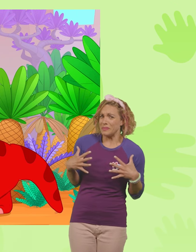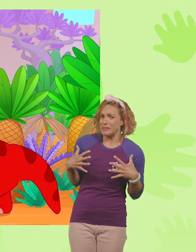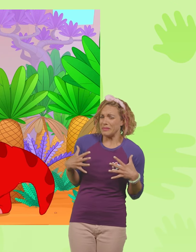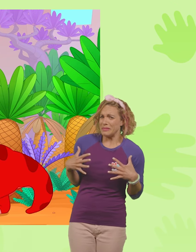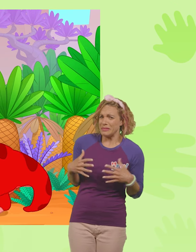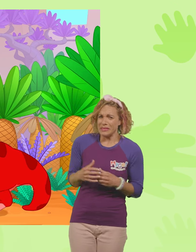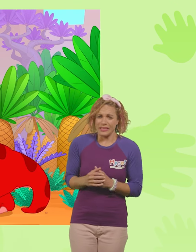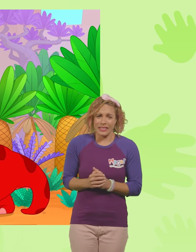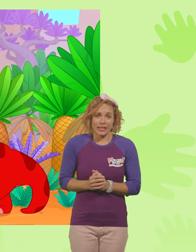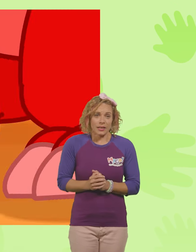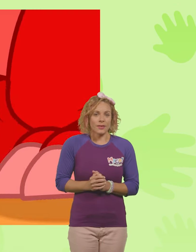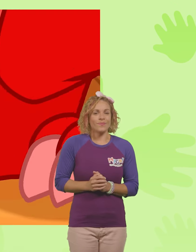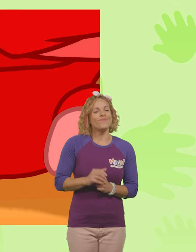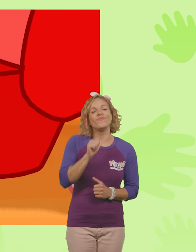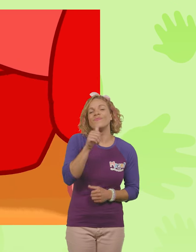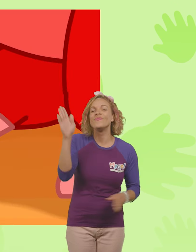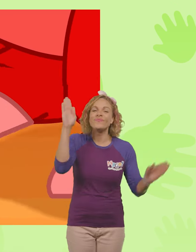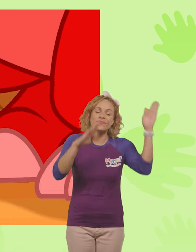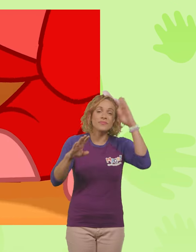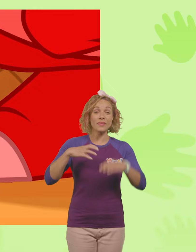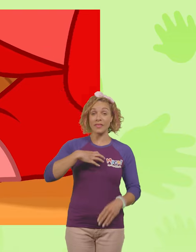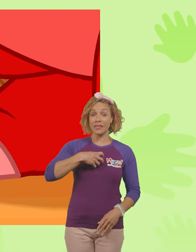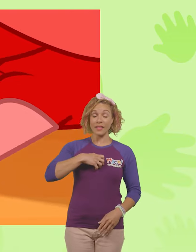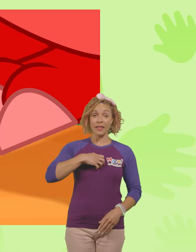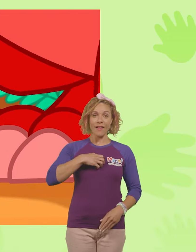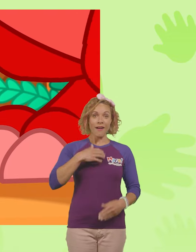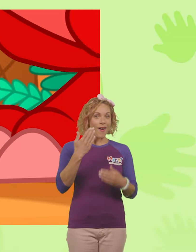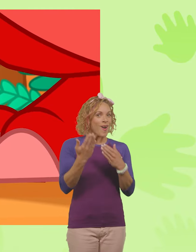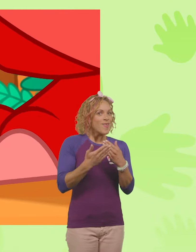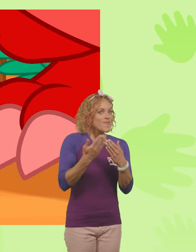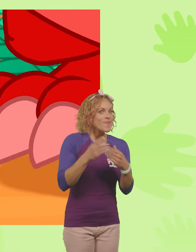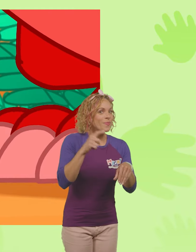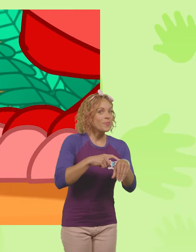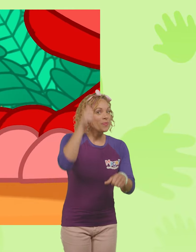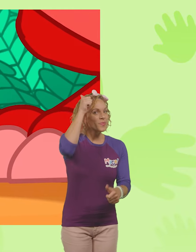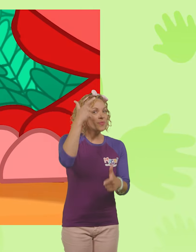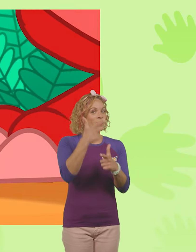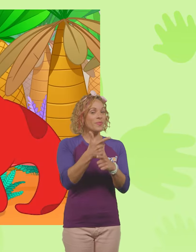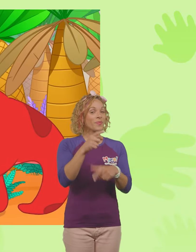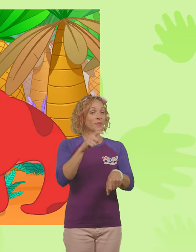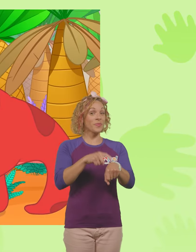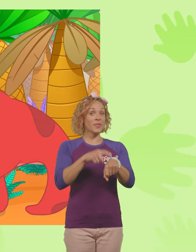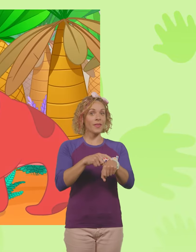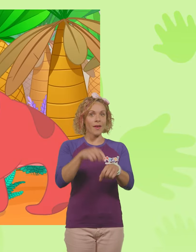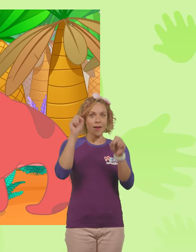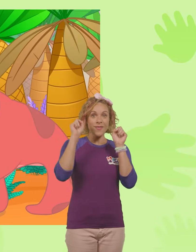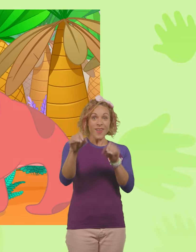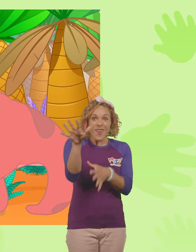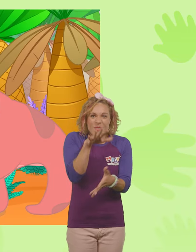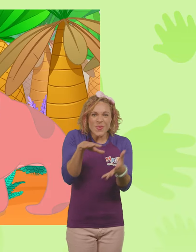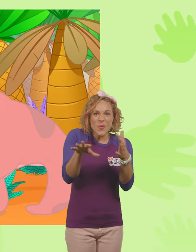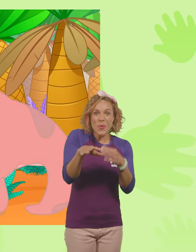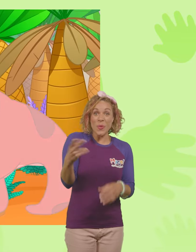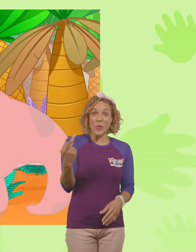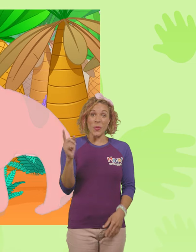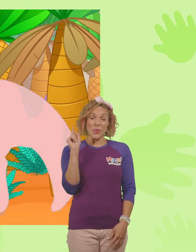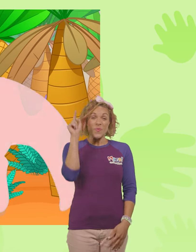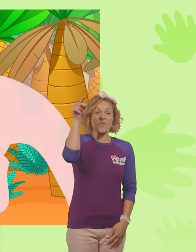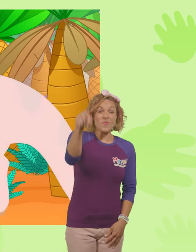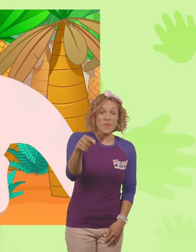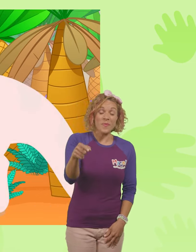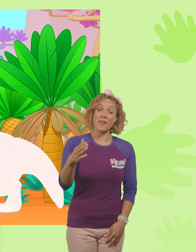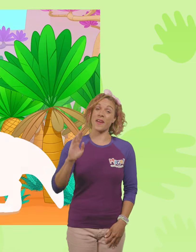Morphle's scared. Don't worry, Morphle. I think it's almost time for Brother Time to zap us back to our